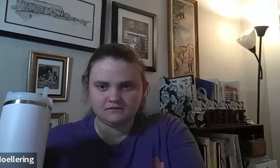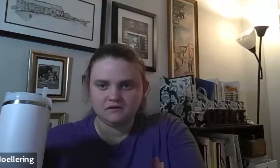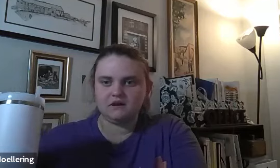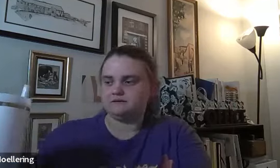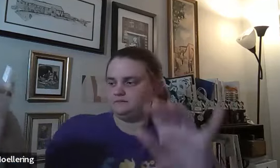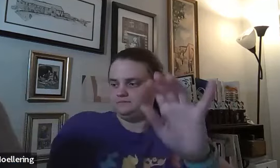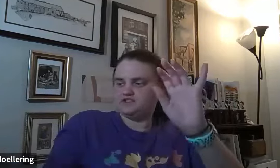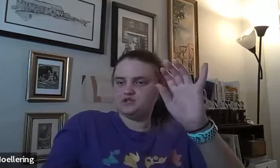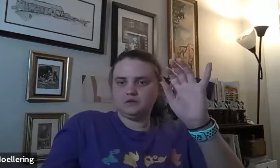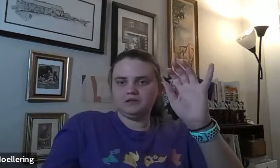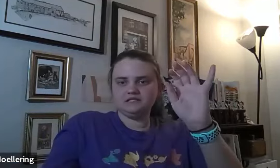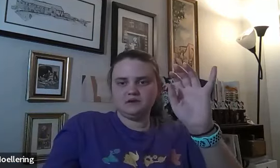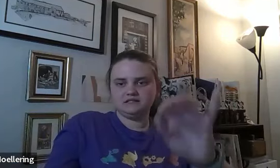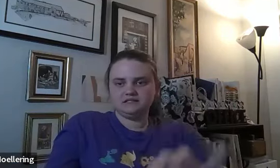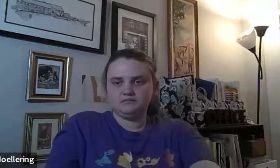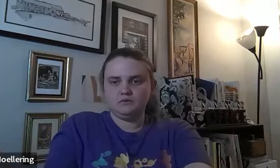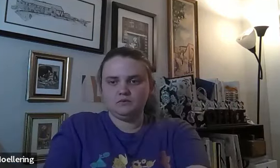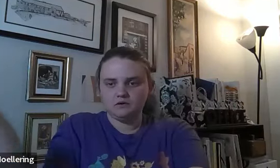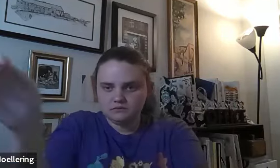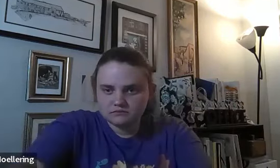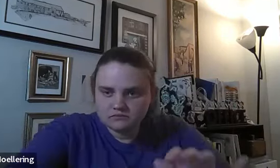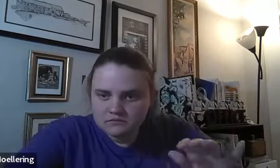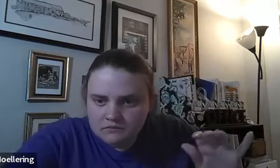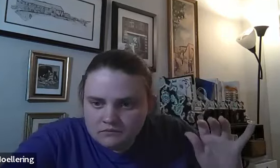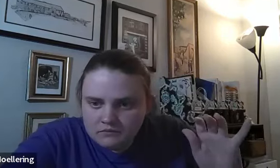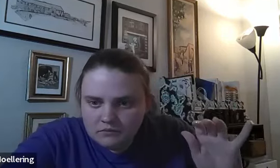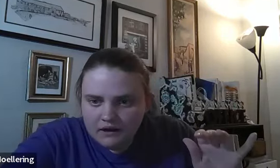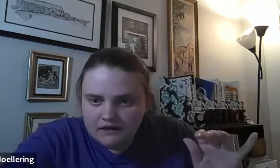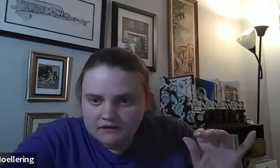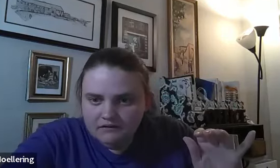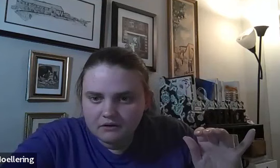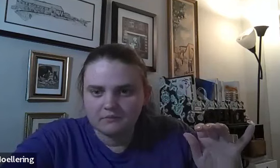All right. So let's practice more adding. Okay.